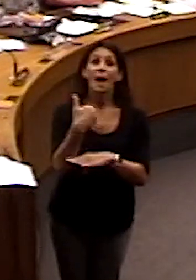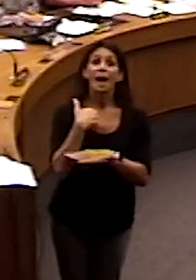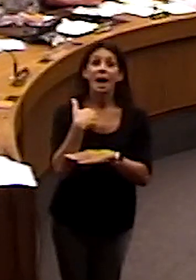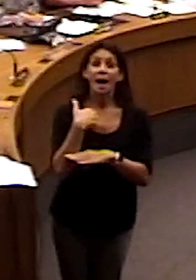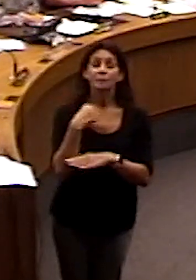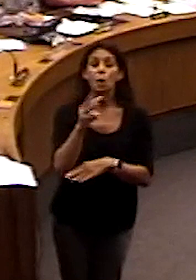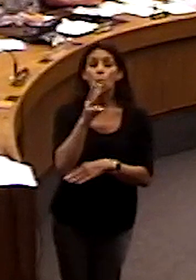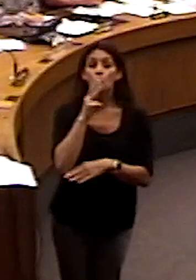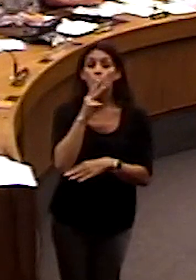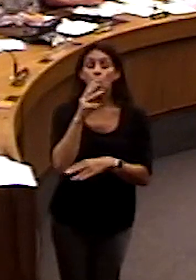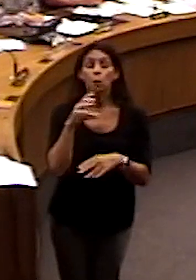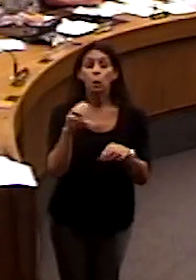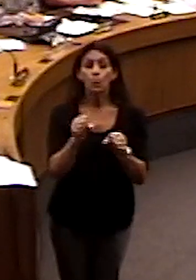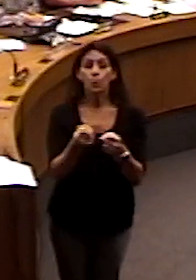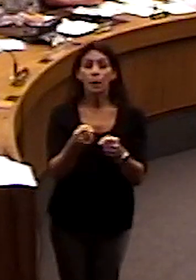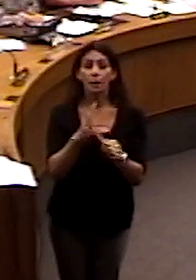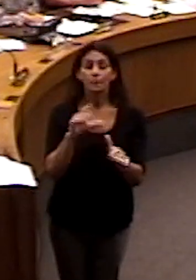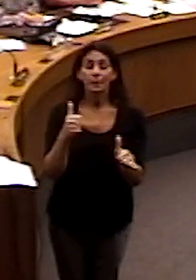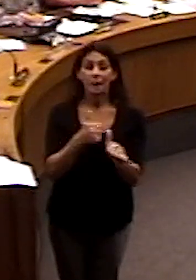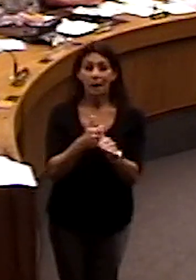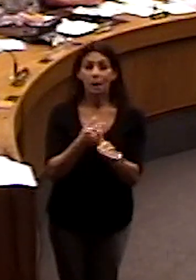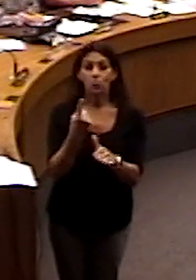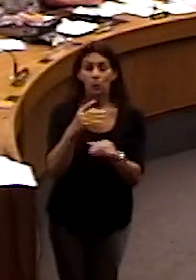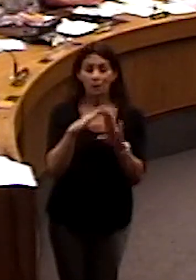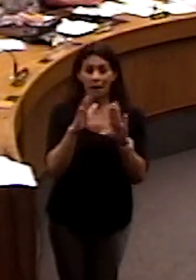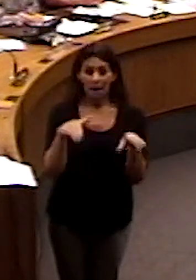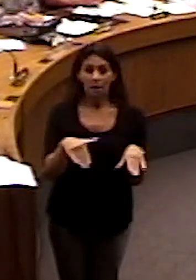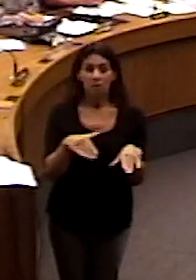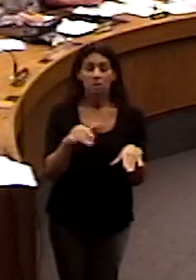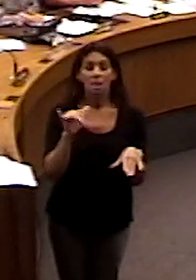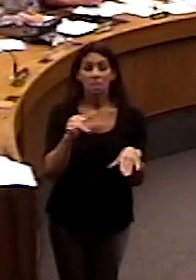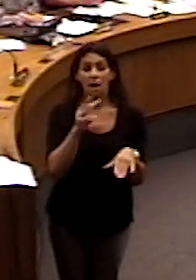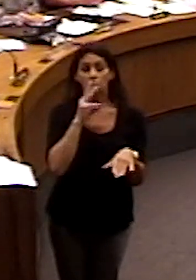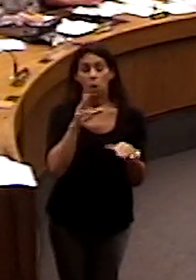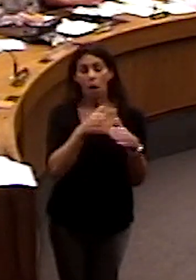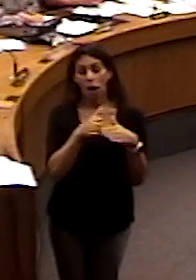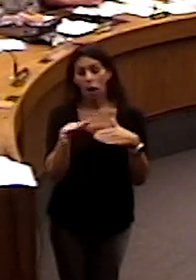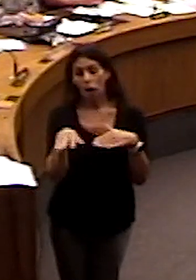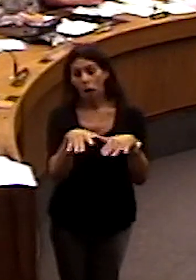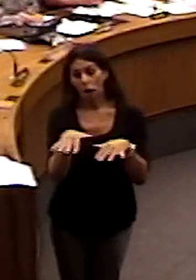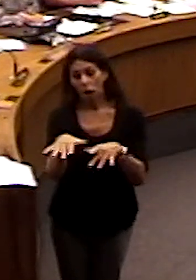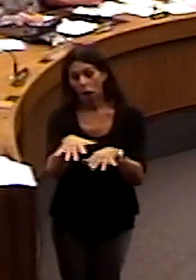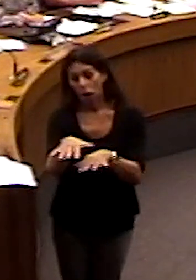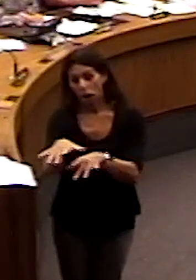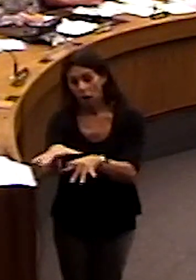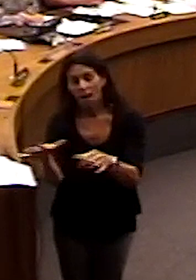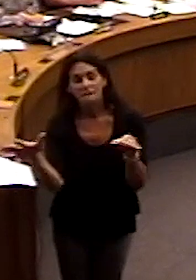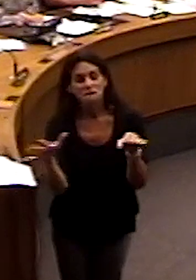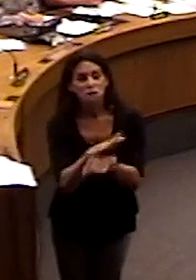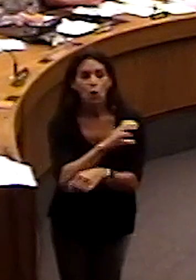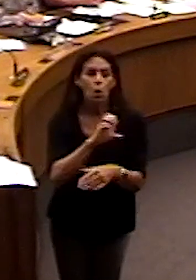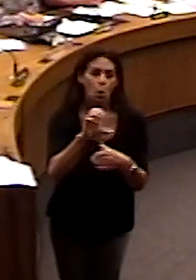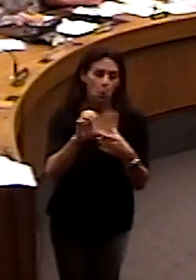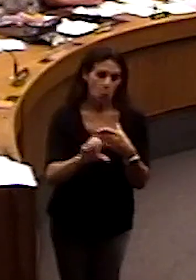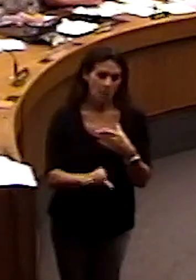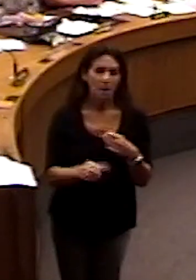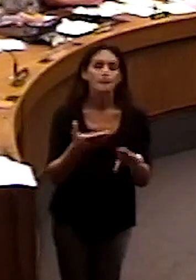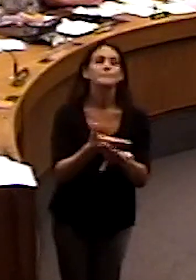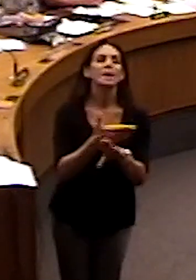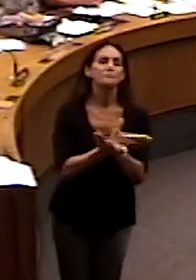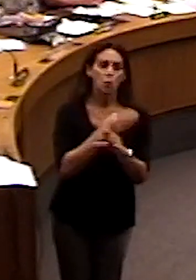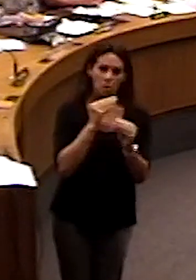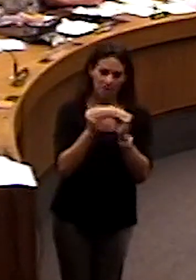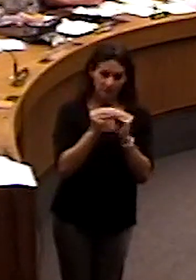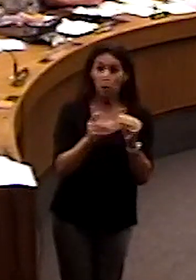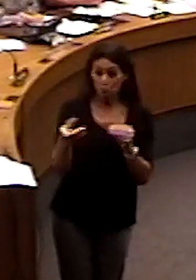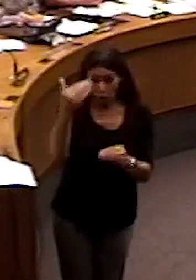break behind one of the homes. And it ran down the street the entire weekend before they fixed it, even though they